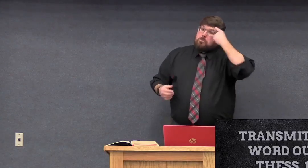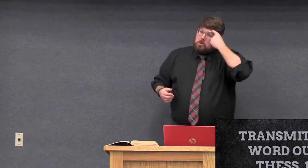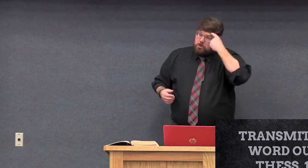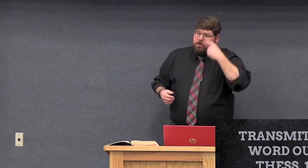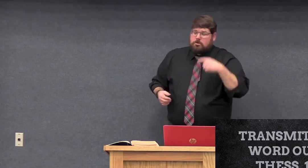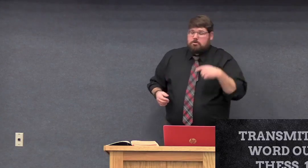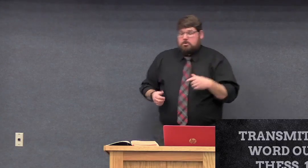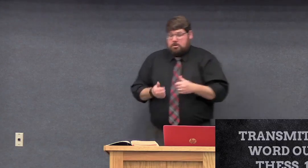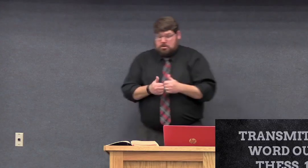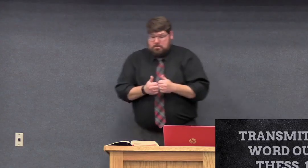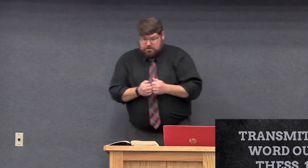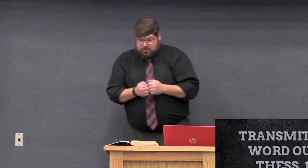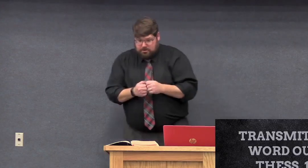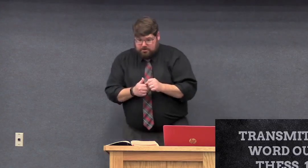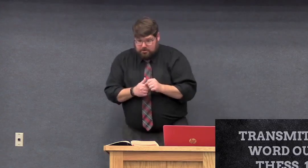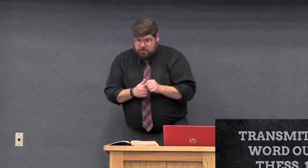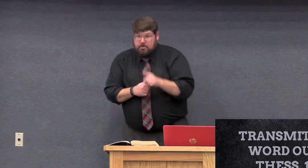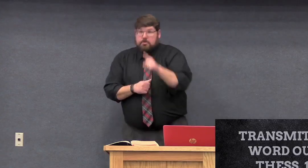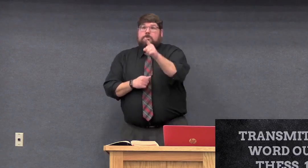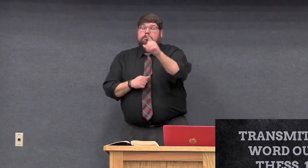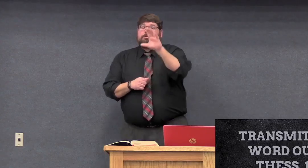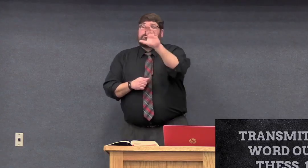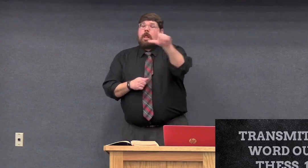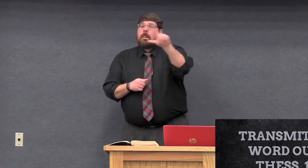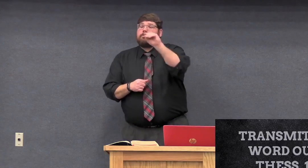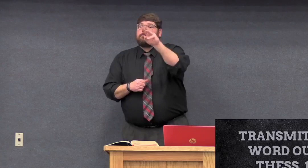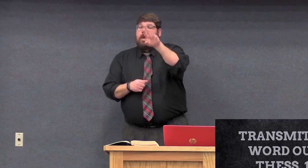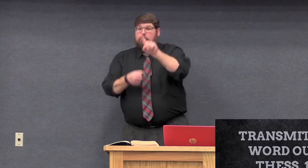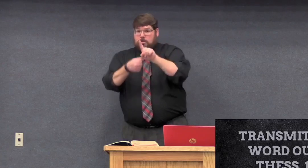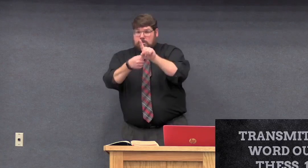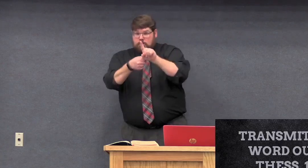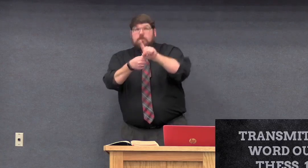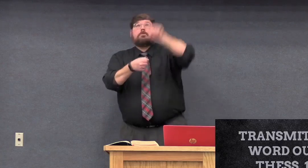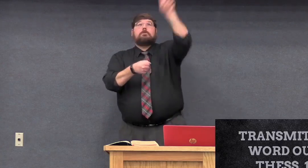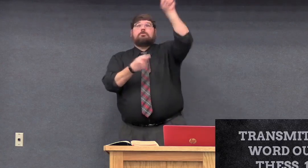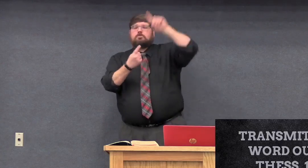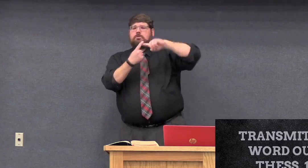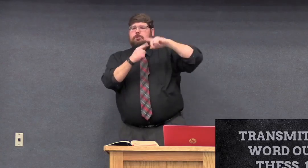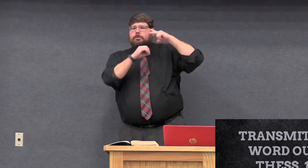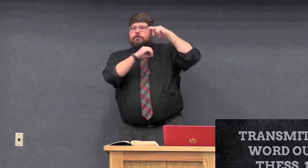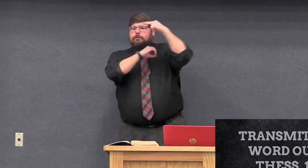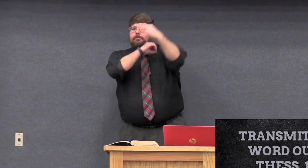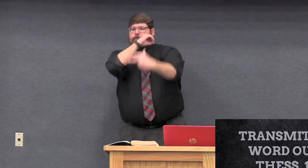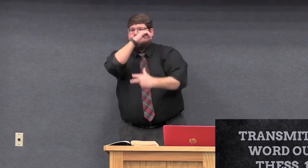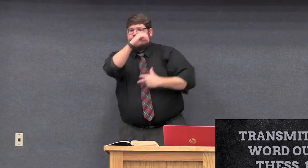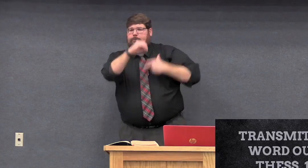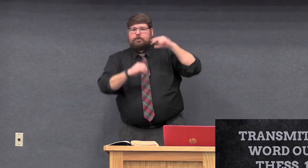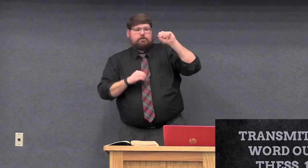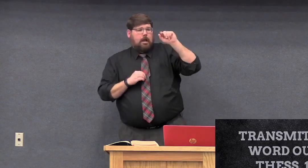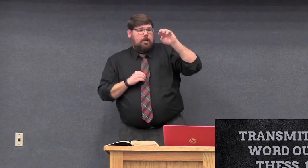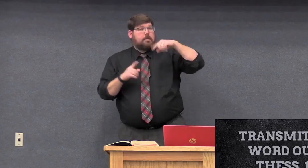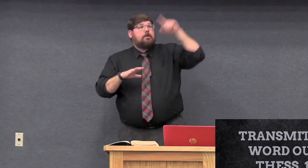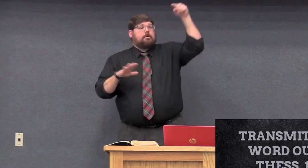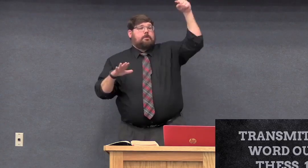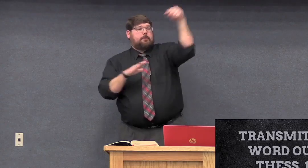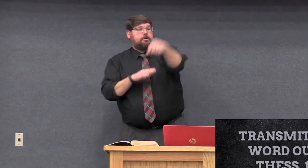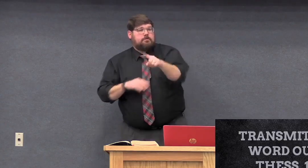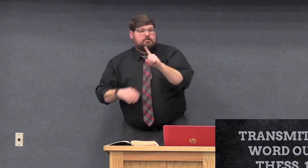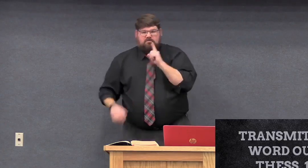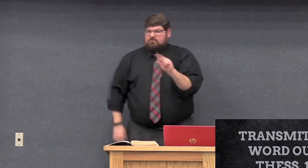talking that over with the student and I thought, you know, I send a text and I always thought it went, that signal went up to the